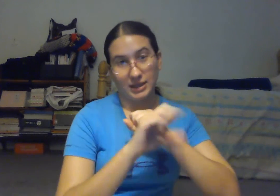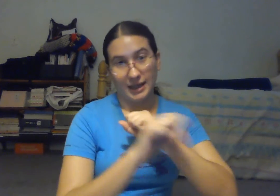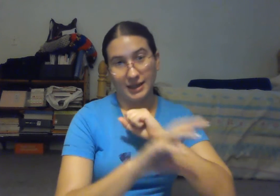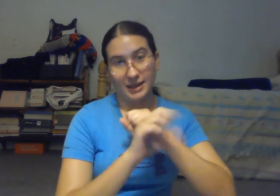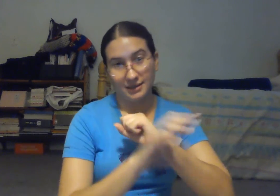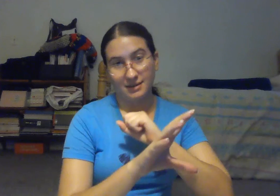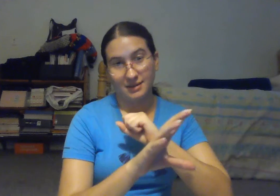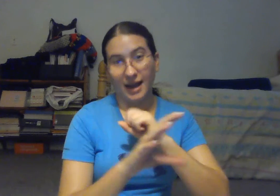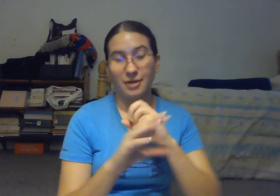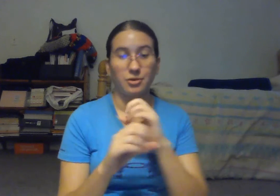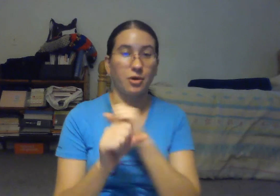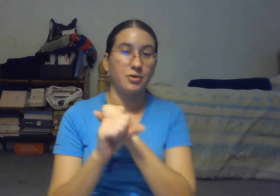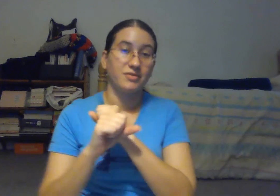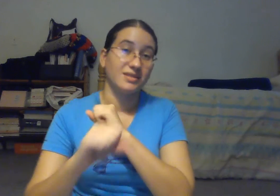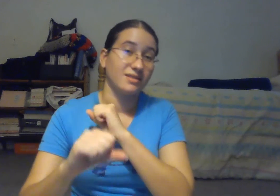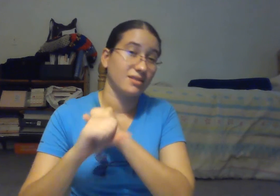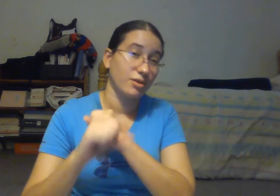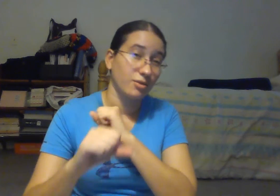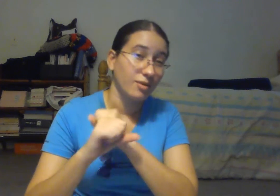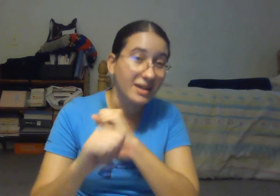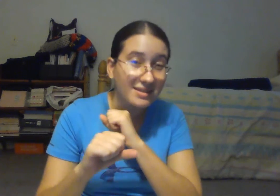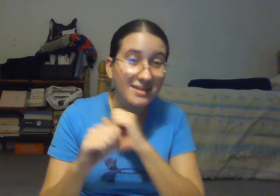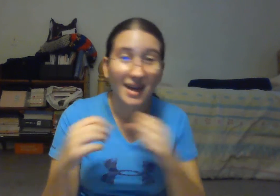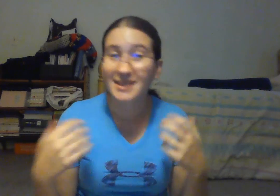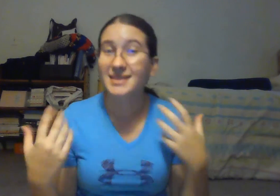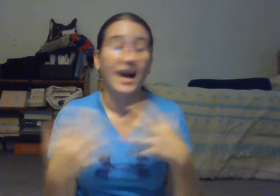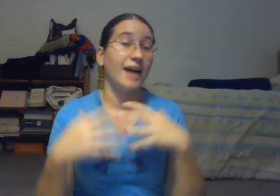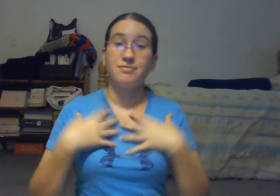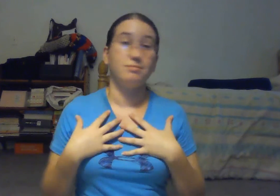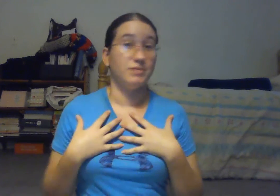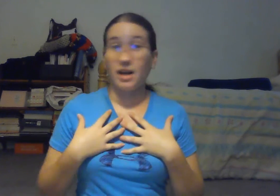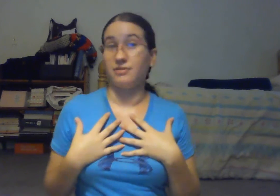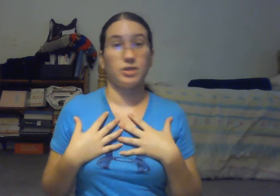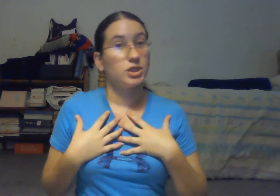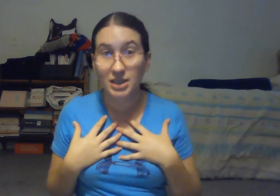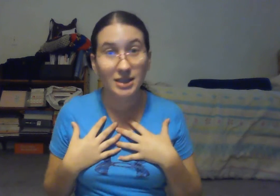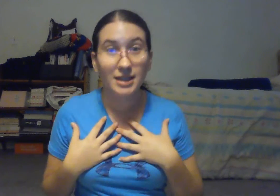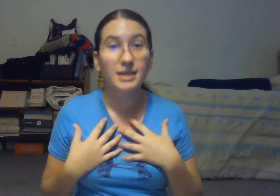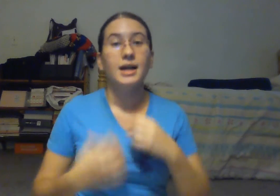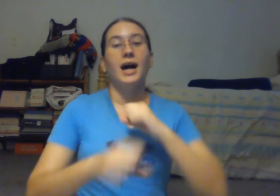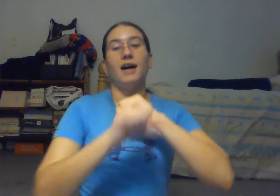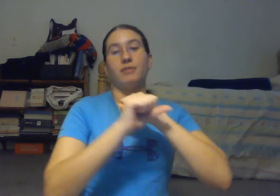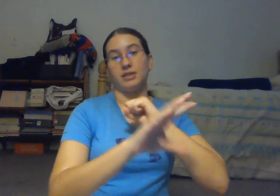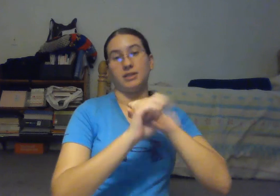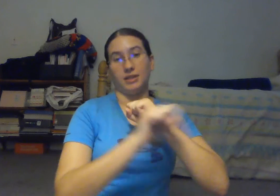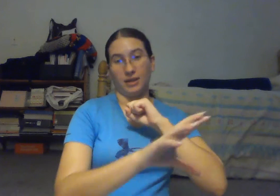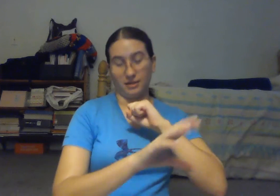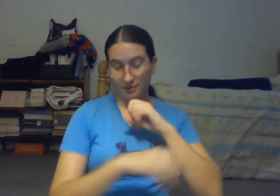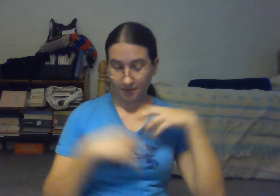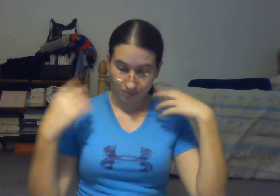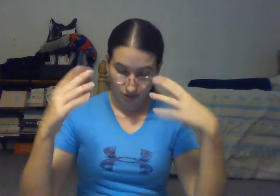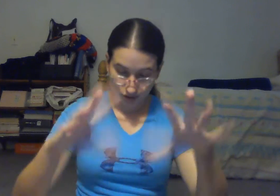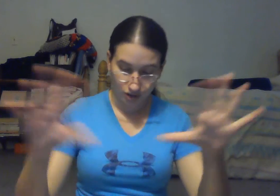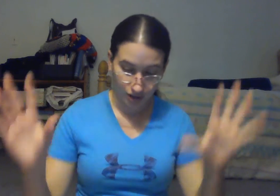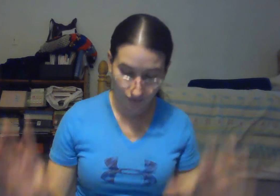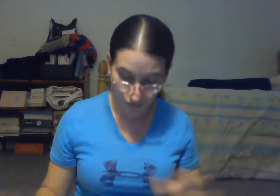like this. I don't know if this is another way to sign it. I've never seen it. I've only seen this. Just an